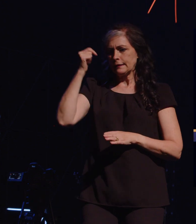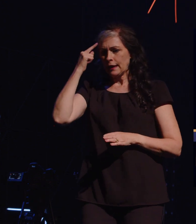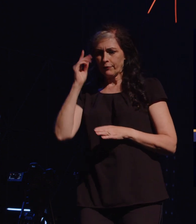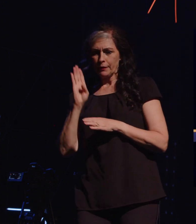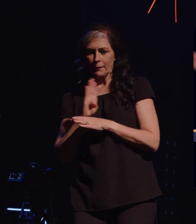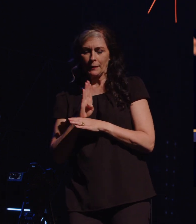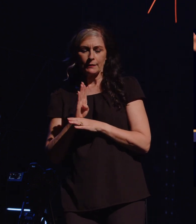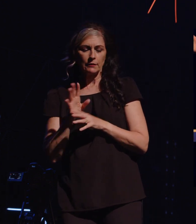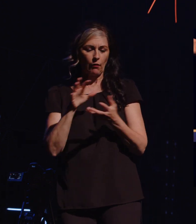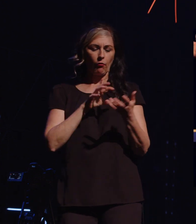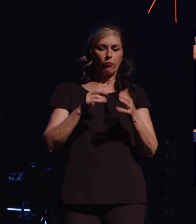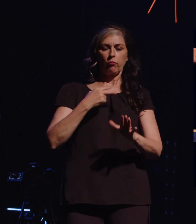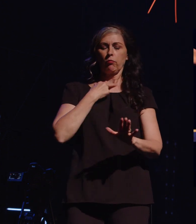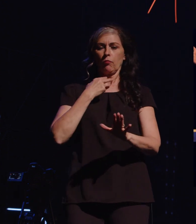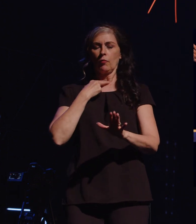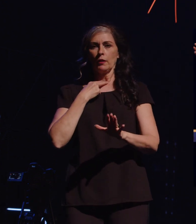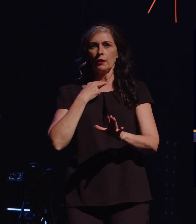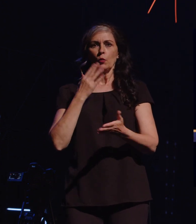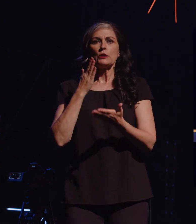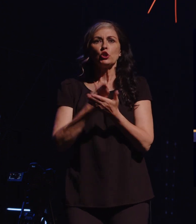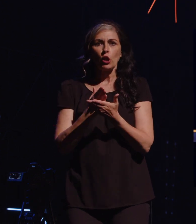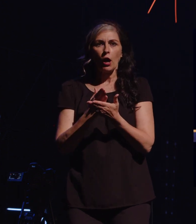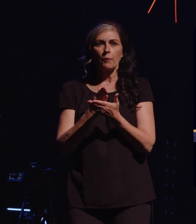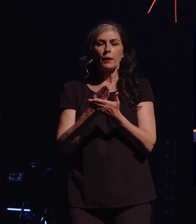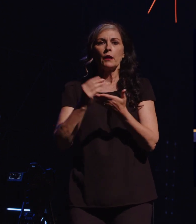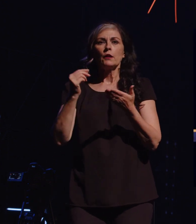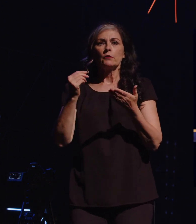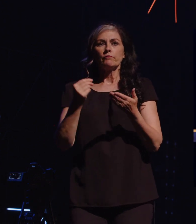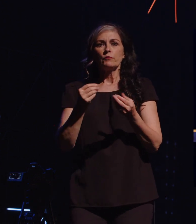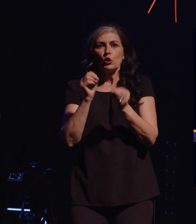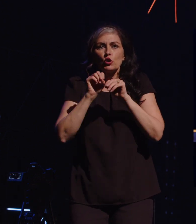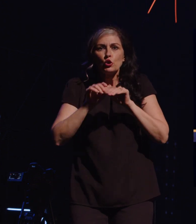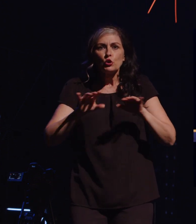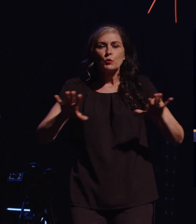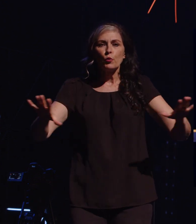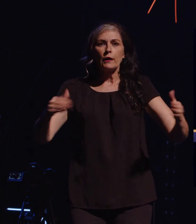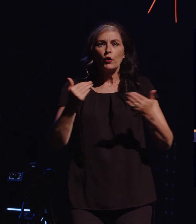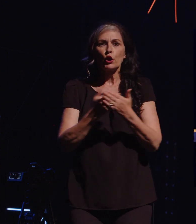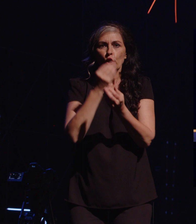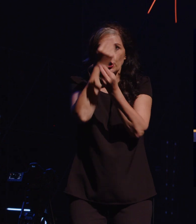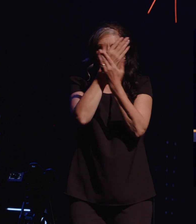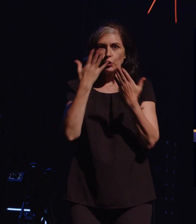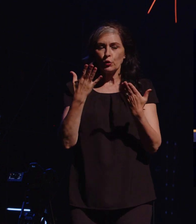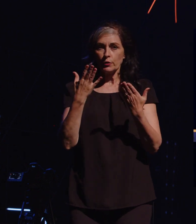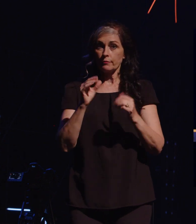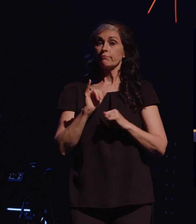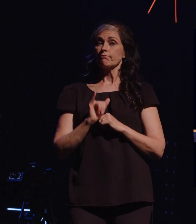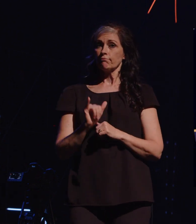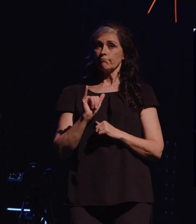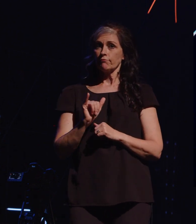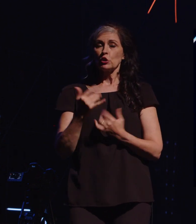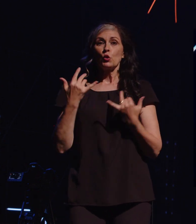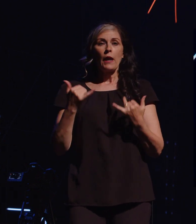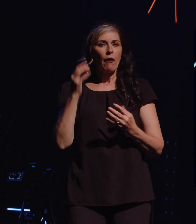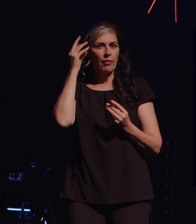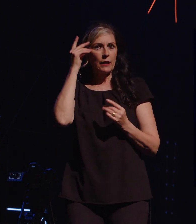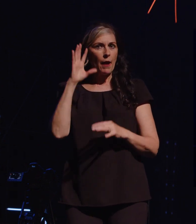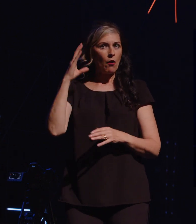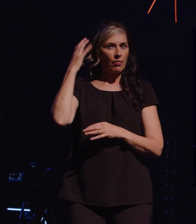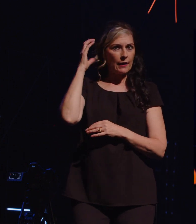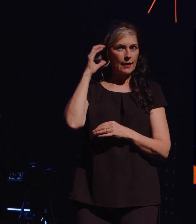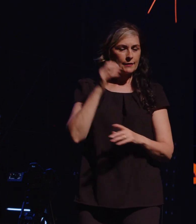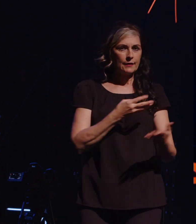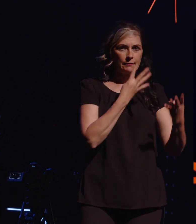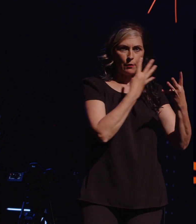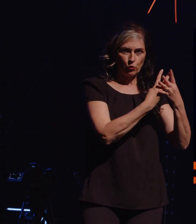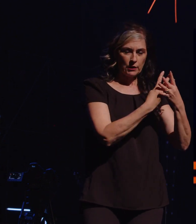where we stop spreading the good news. So even just these couple verses right here, just think about Jesus, his cousin in prison